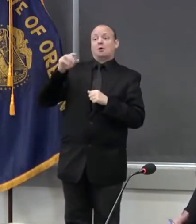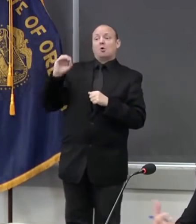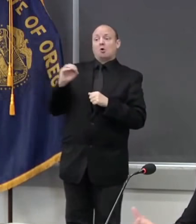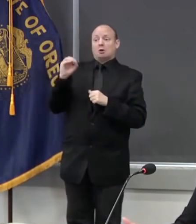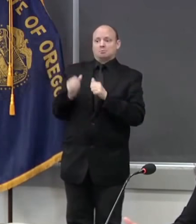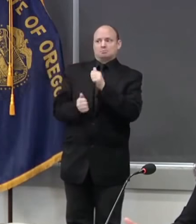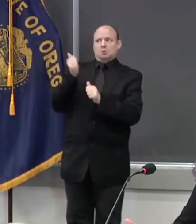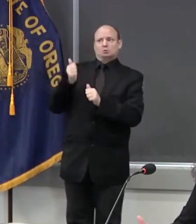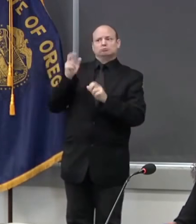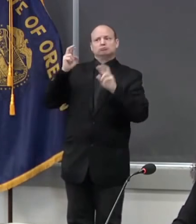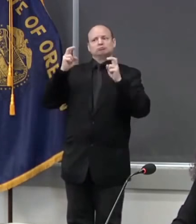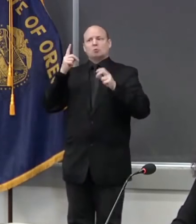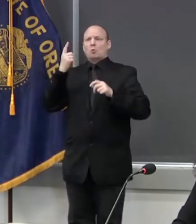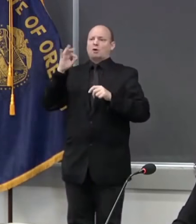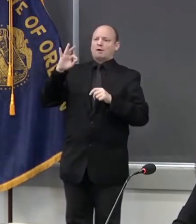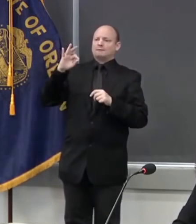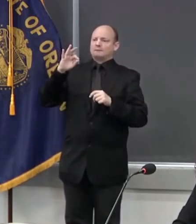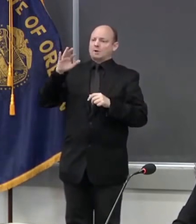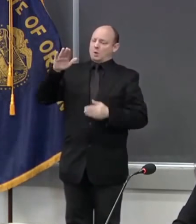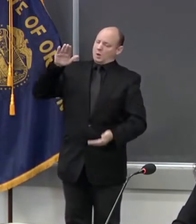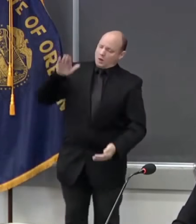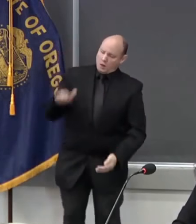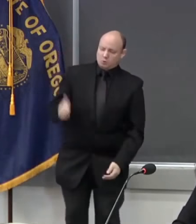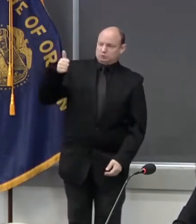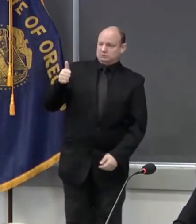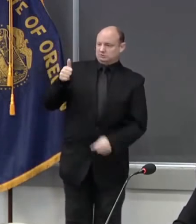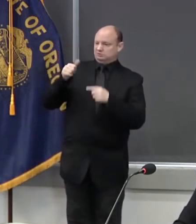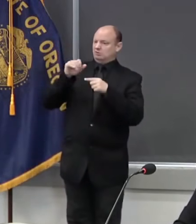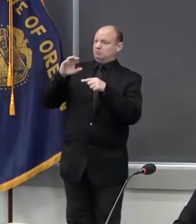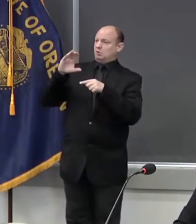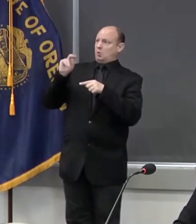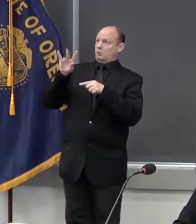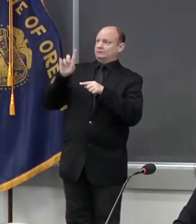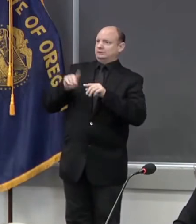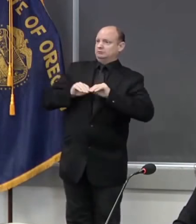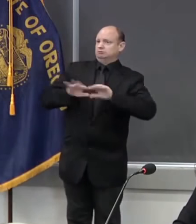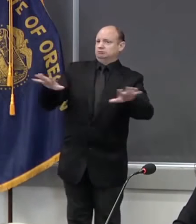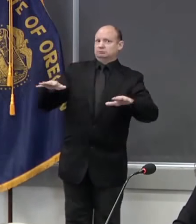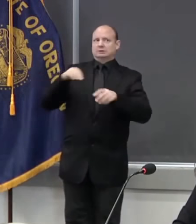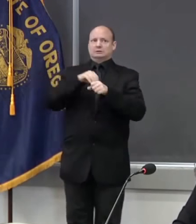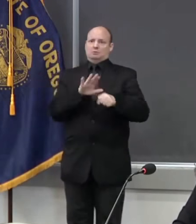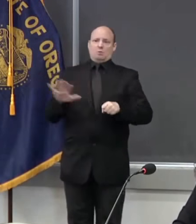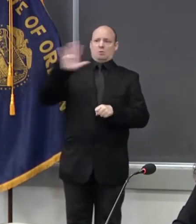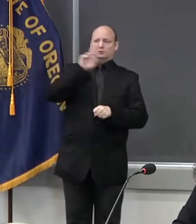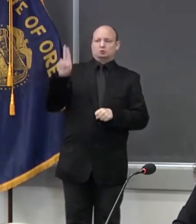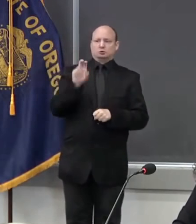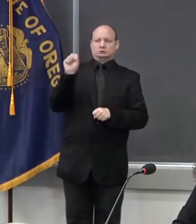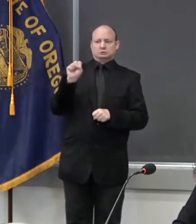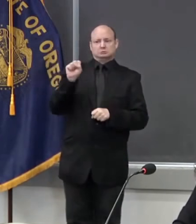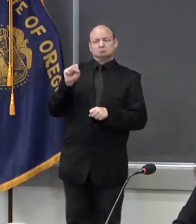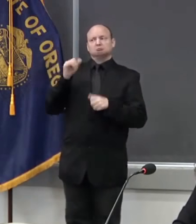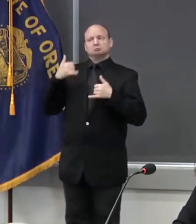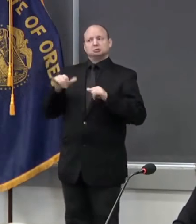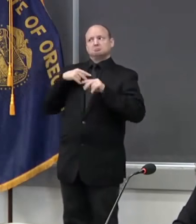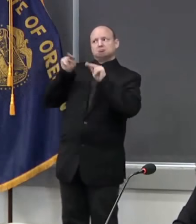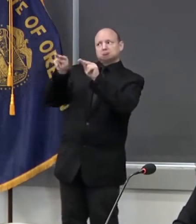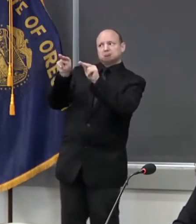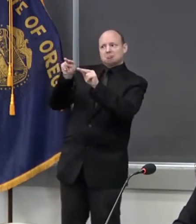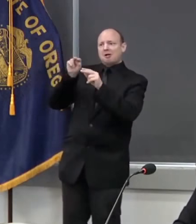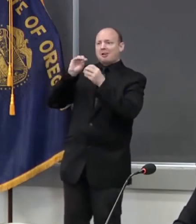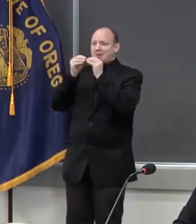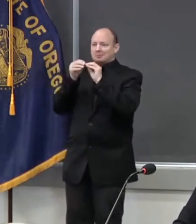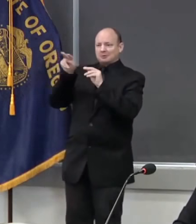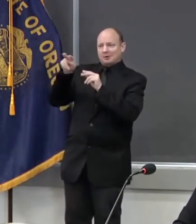lowest, has one of the lowest case rates in the nation and has remained a bright spot in the nation's troubled